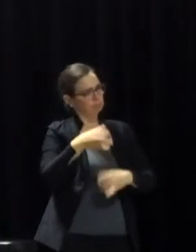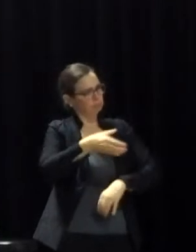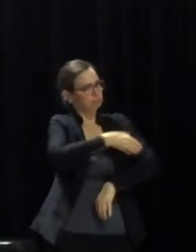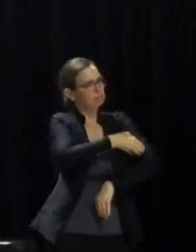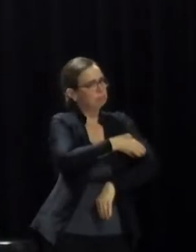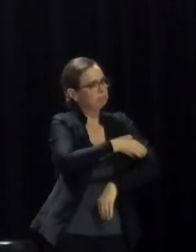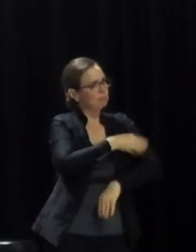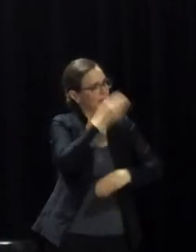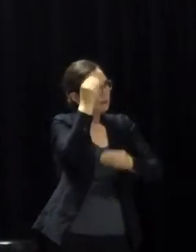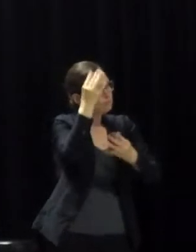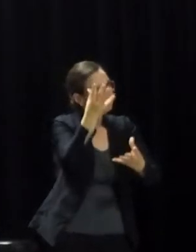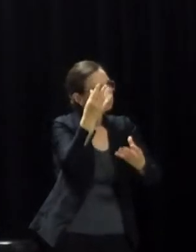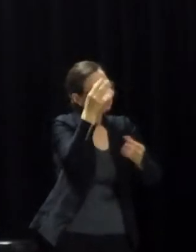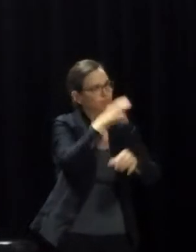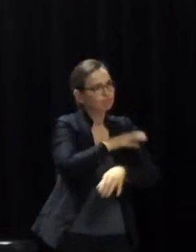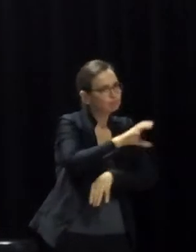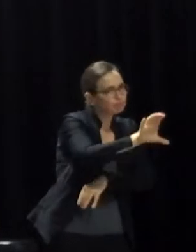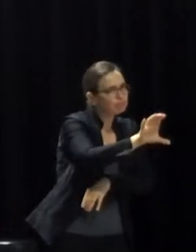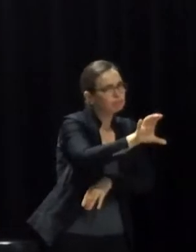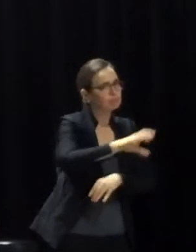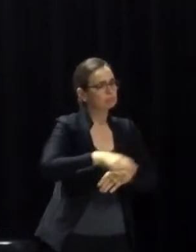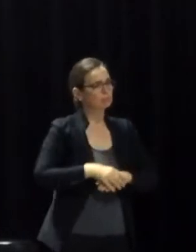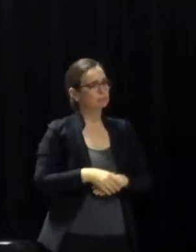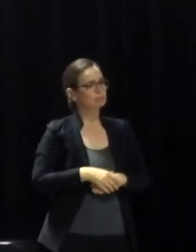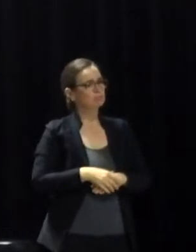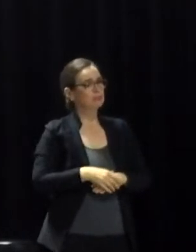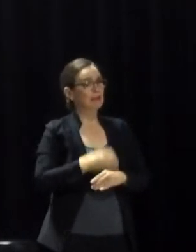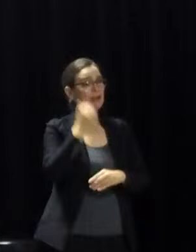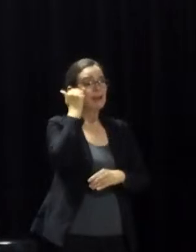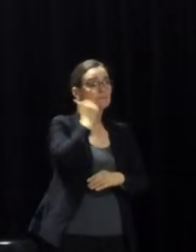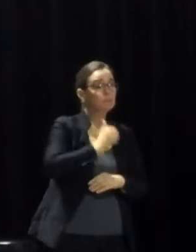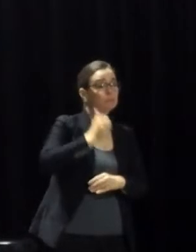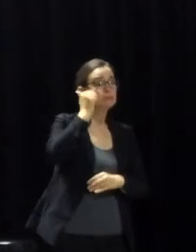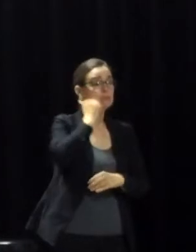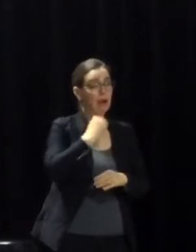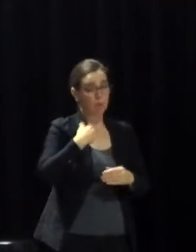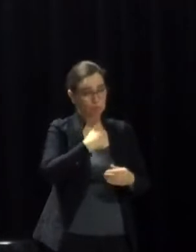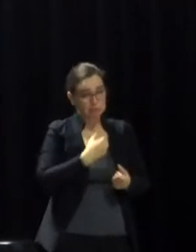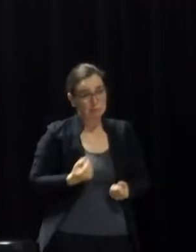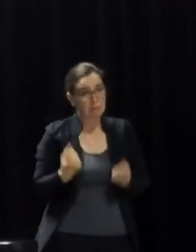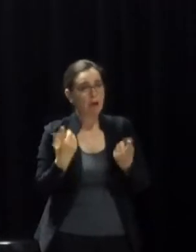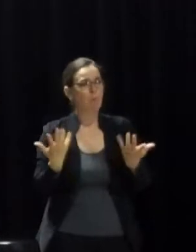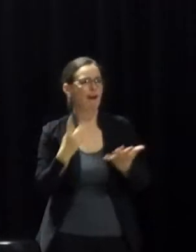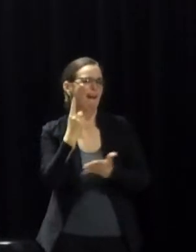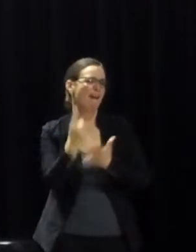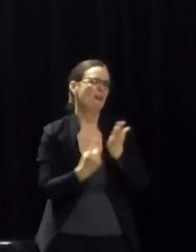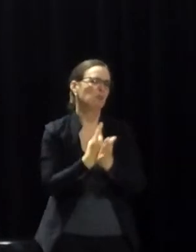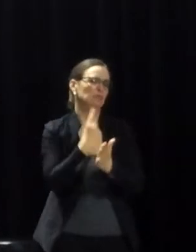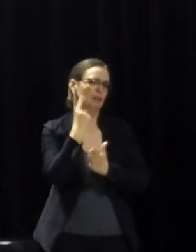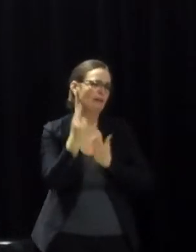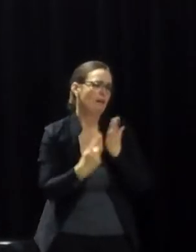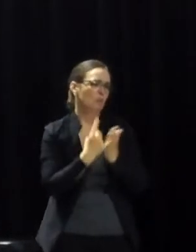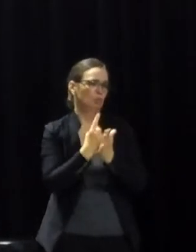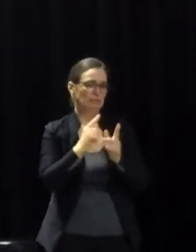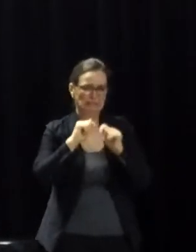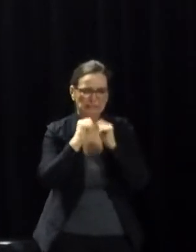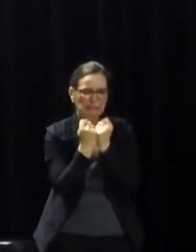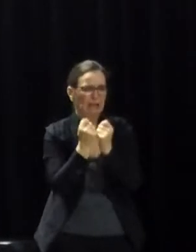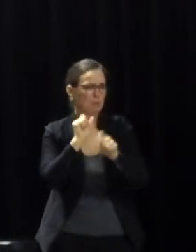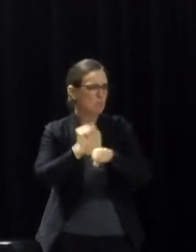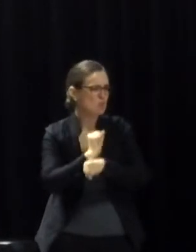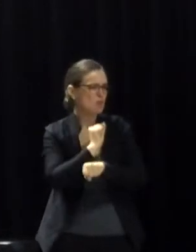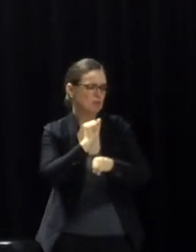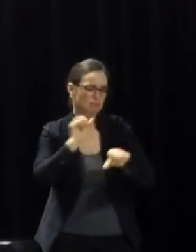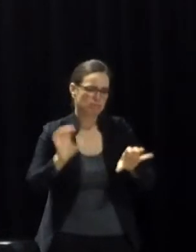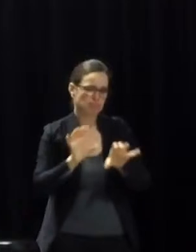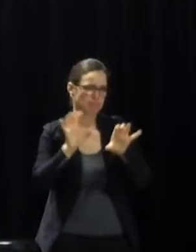does become hours and hours every day of that, putting the information you get it. And if you take it this